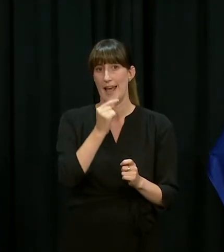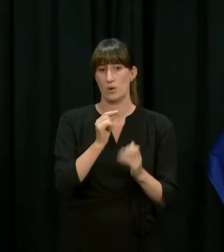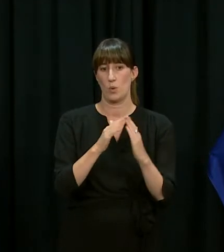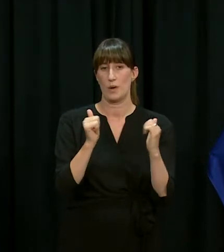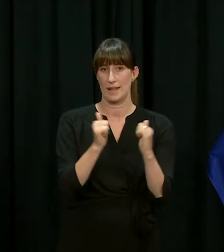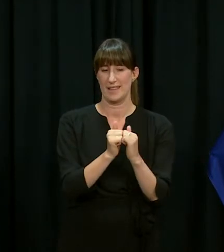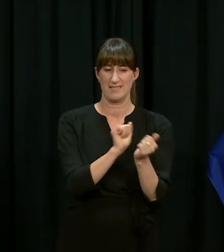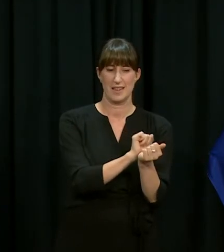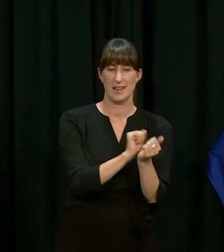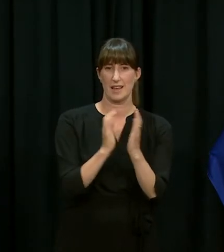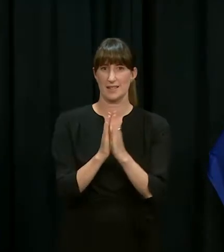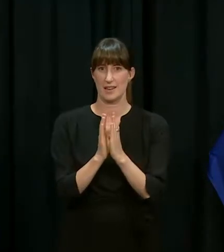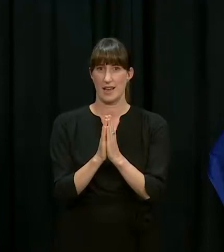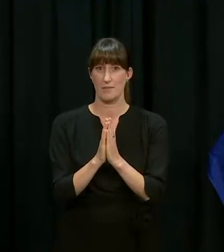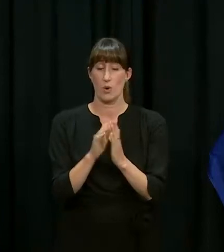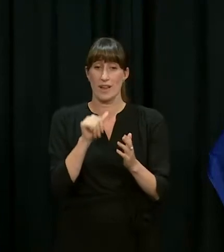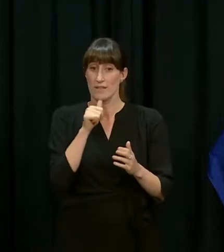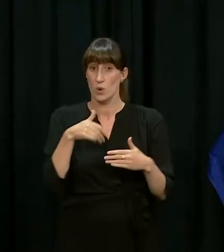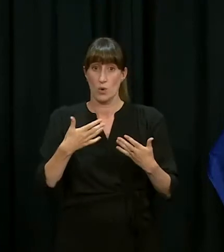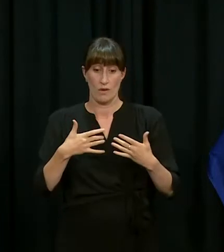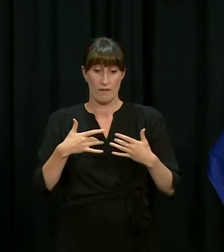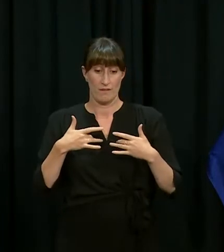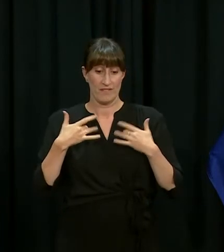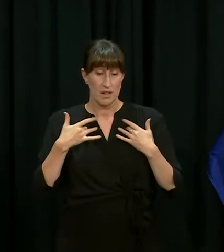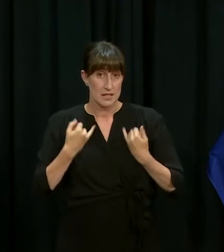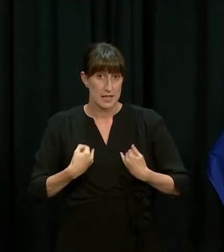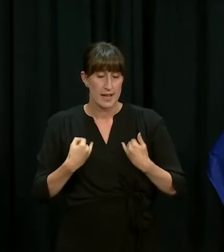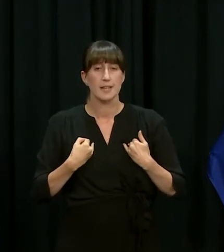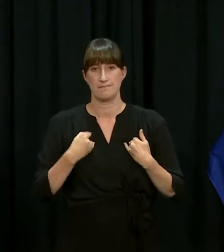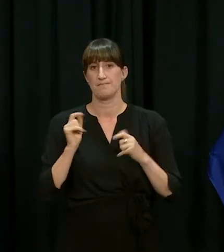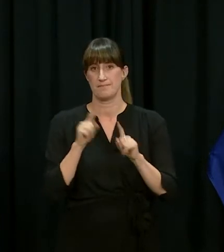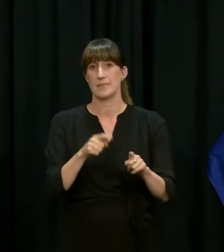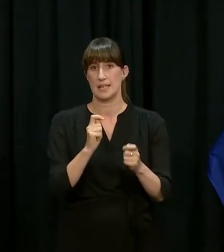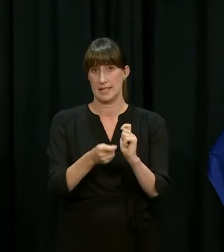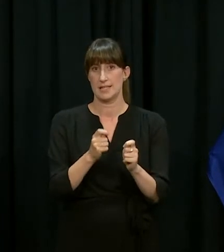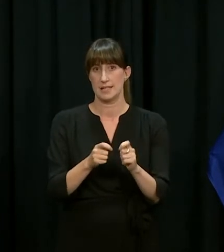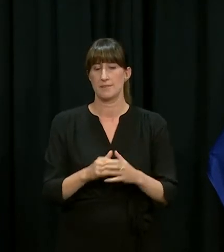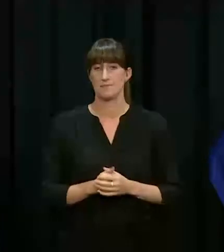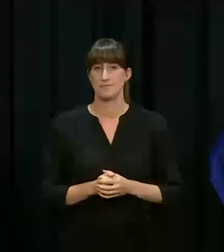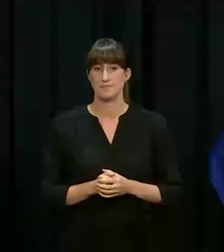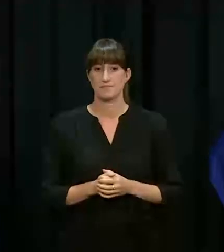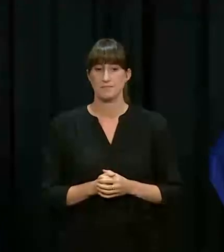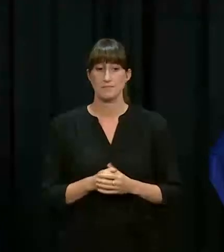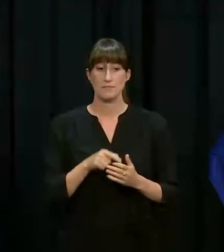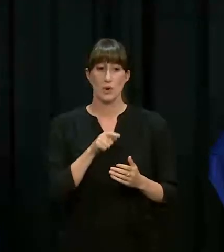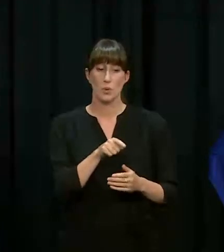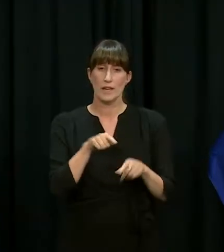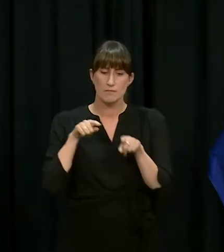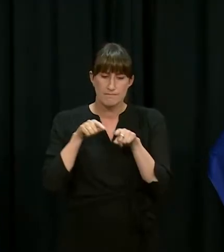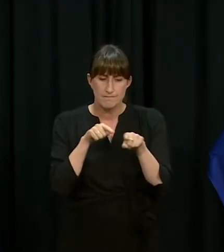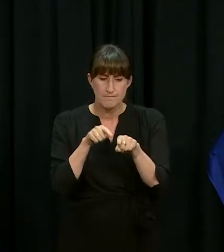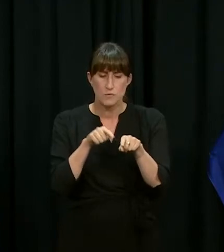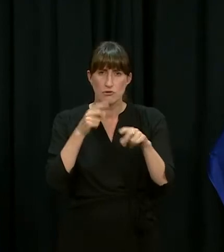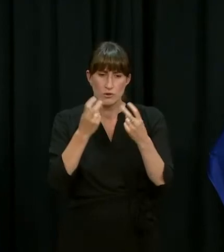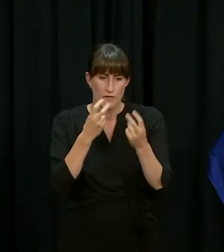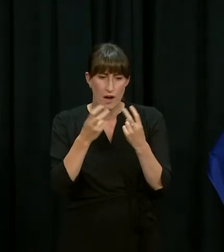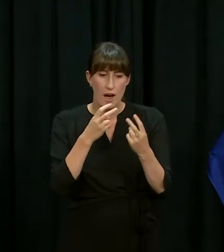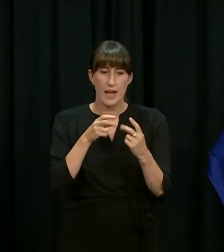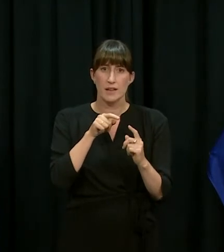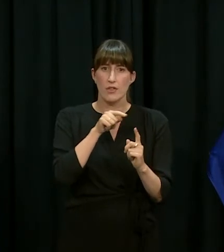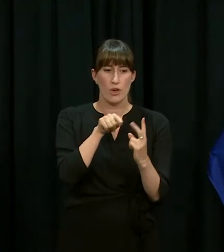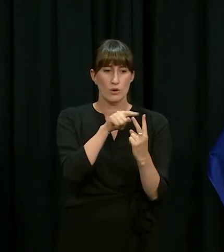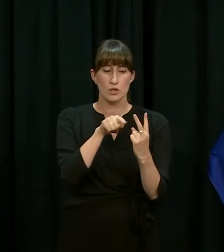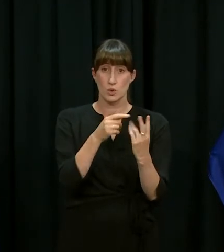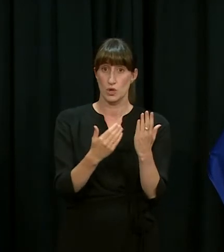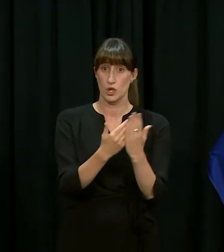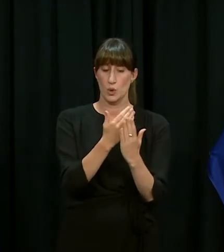well. Our case investigation and contact tracing for these two additional cases is well underway. And